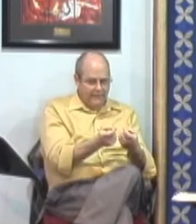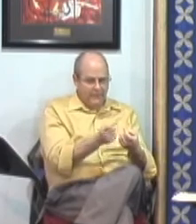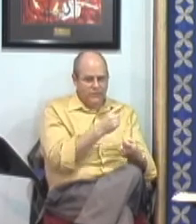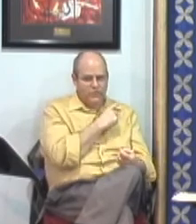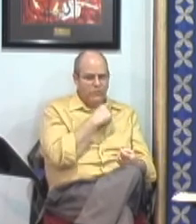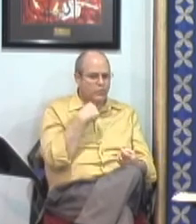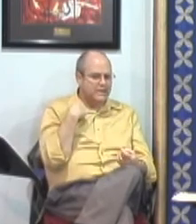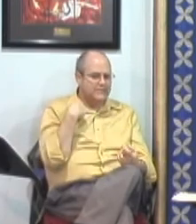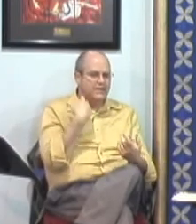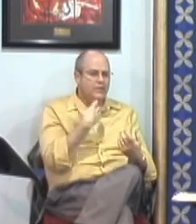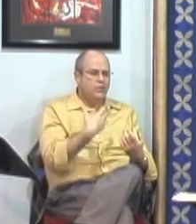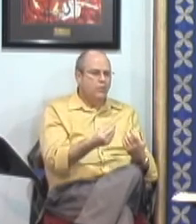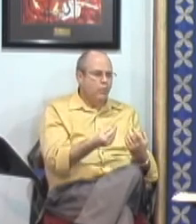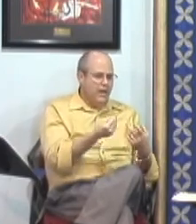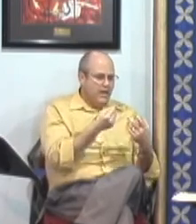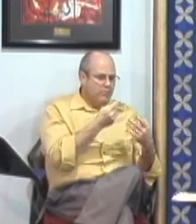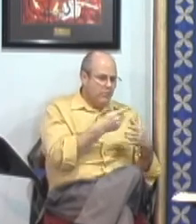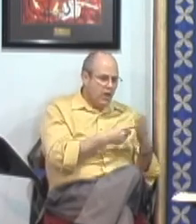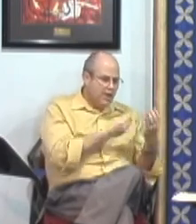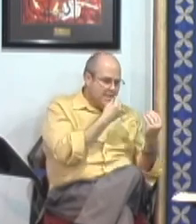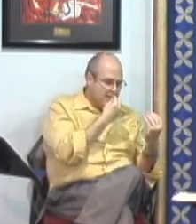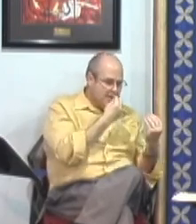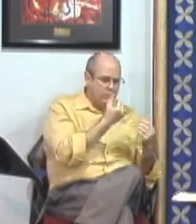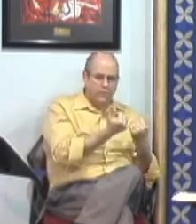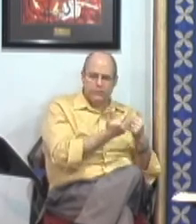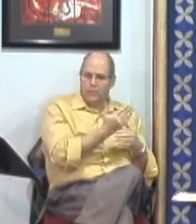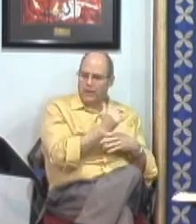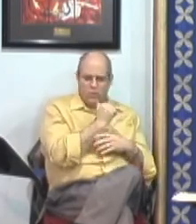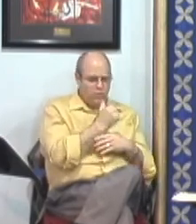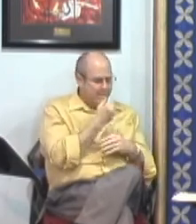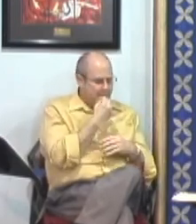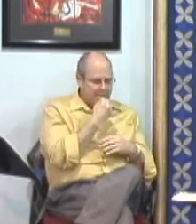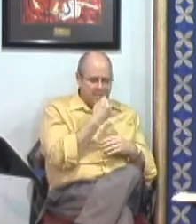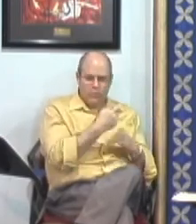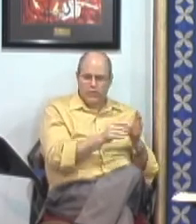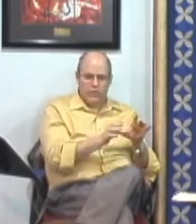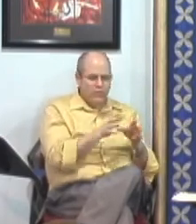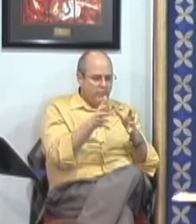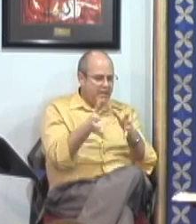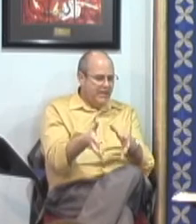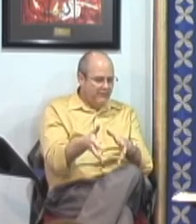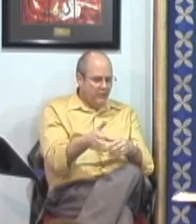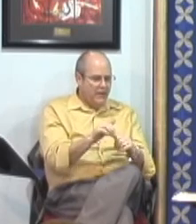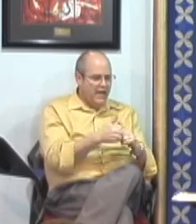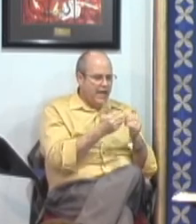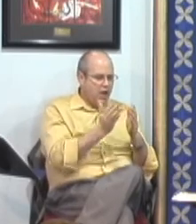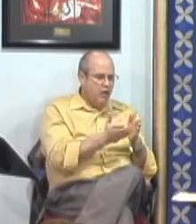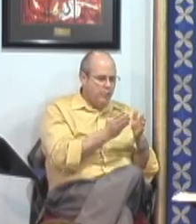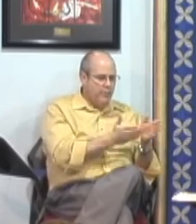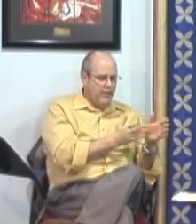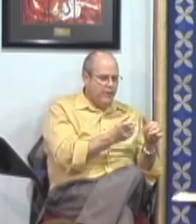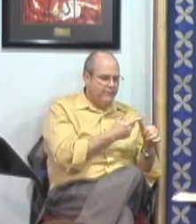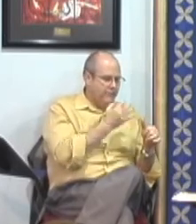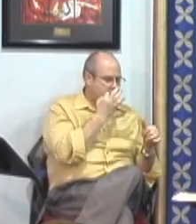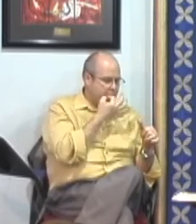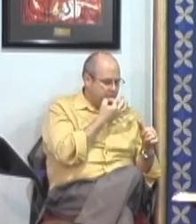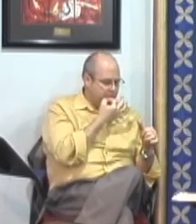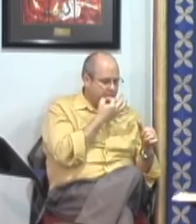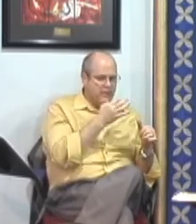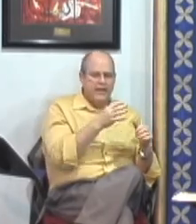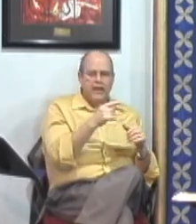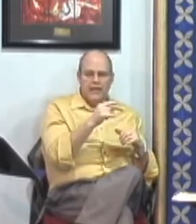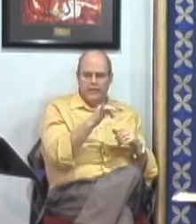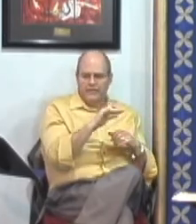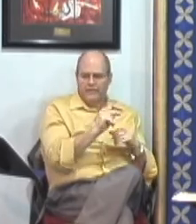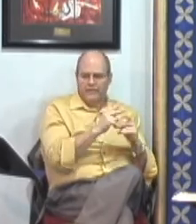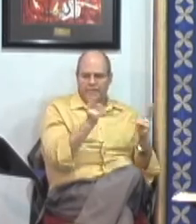Kohanim? What parts are to be eaten? What parts are not to be eaten? What to do even with the leftovers? How to prepare the first fruits, how to prepare the grain. Very,